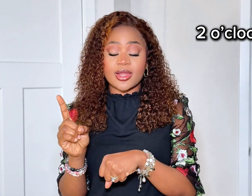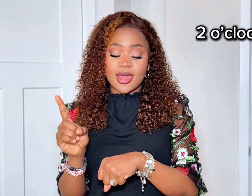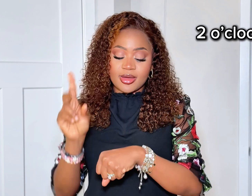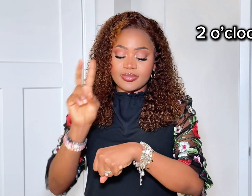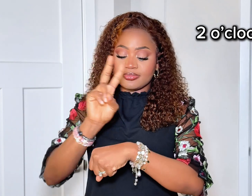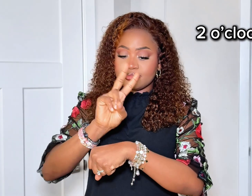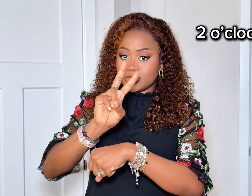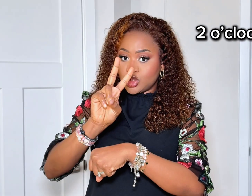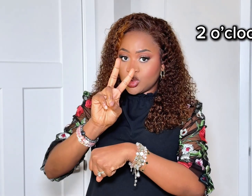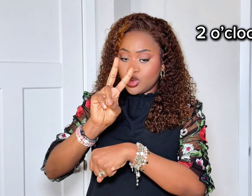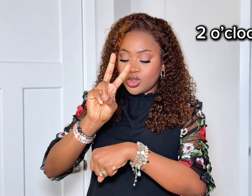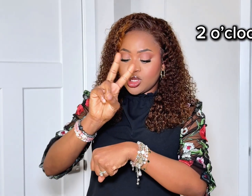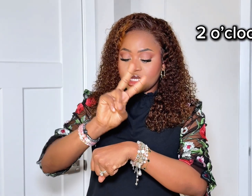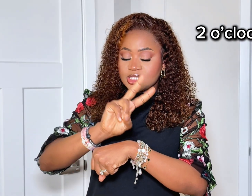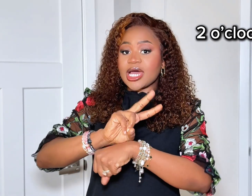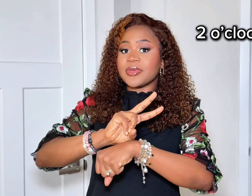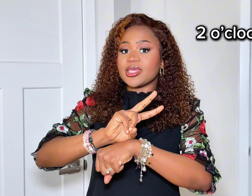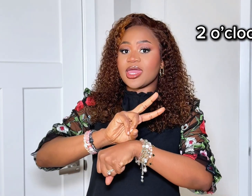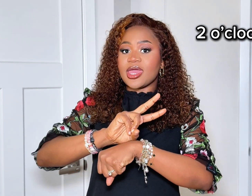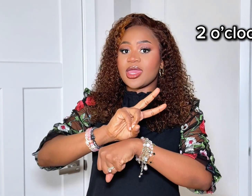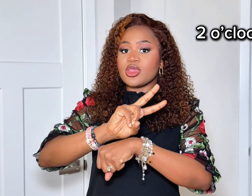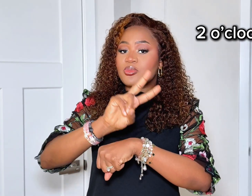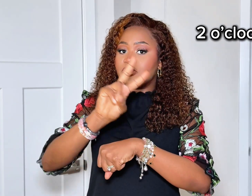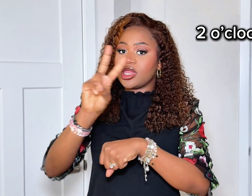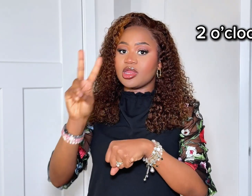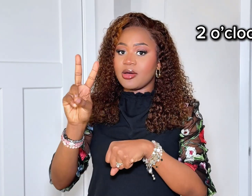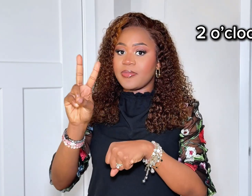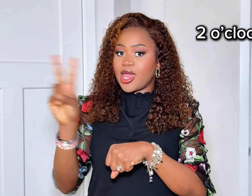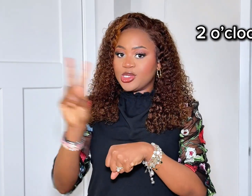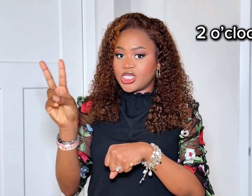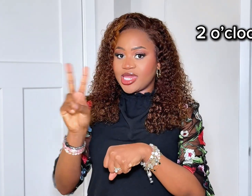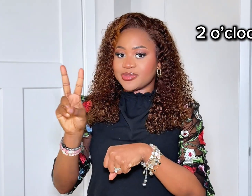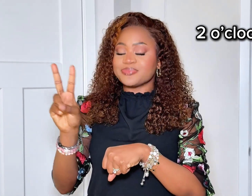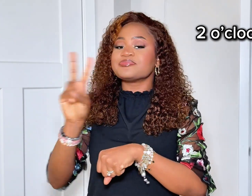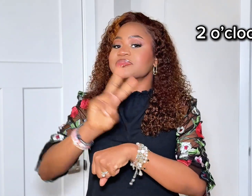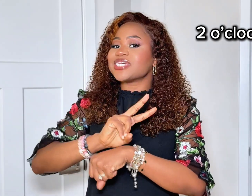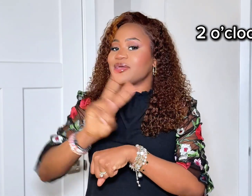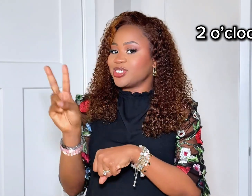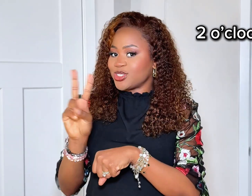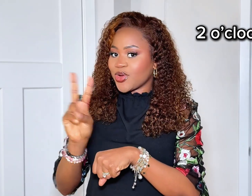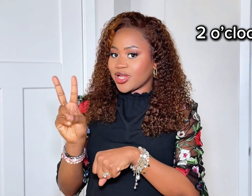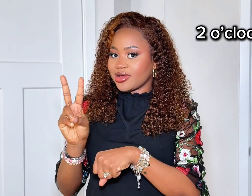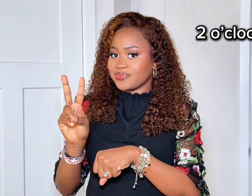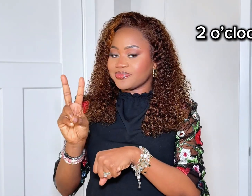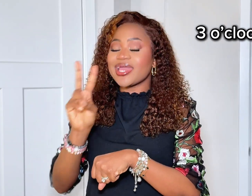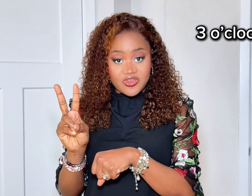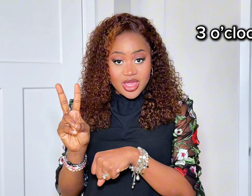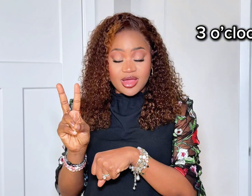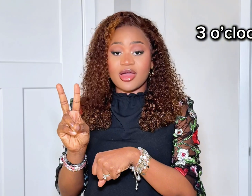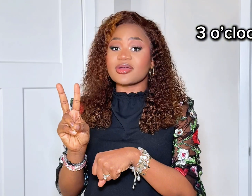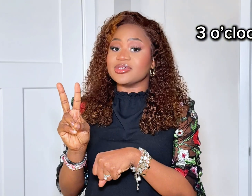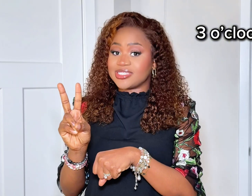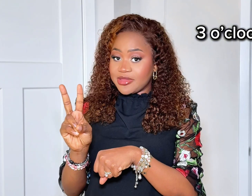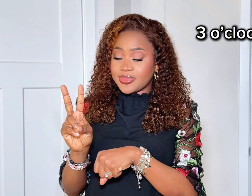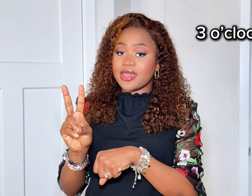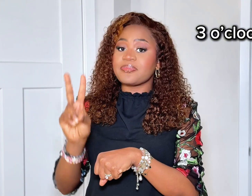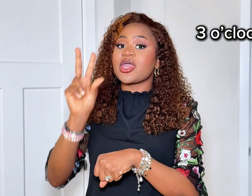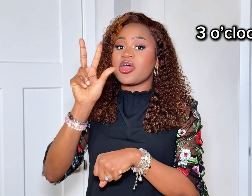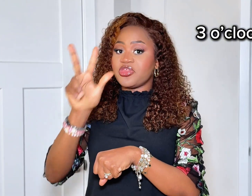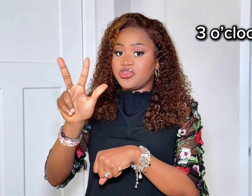o'clock. 2. Tap it here. You bring it up and you shake it. Time is 2 o'clock. 3 o'clock. The same thing.